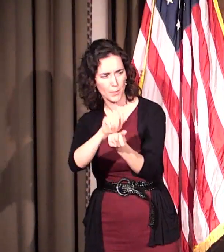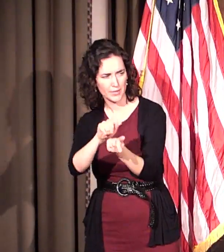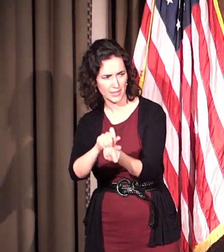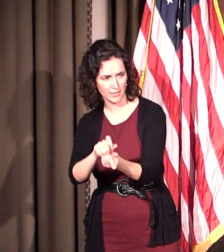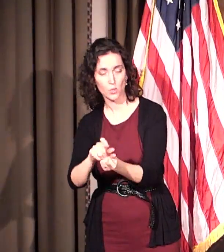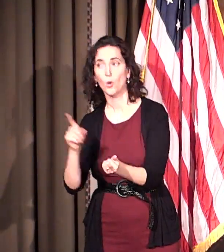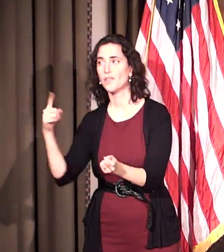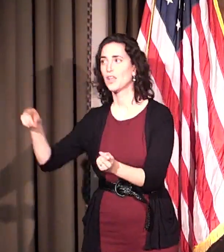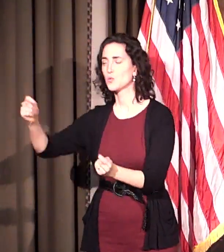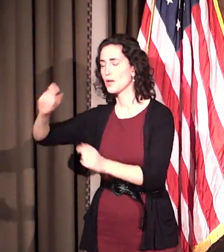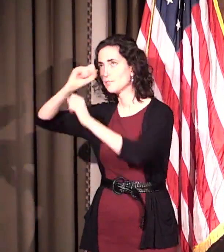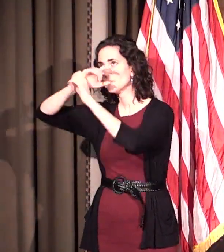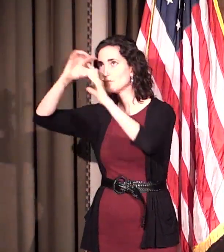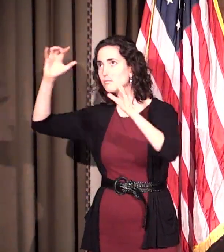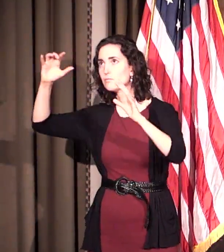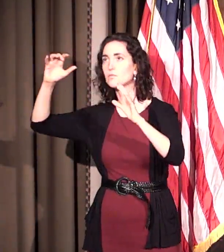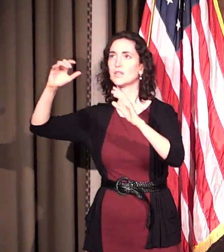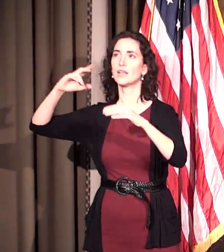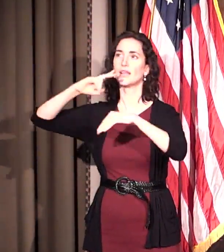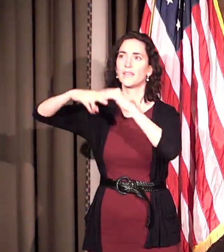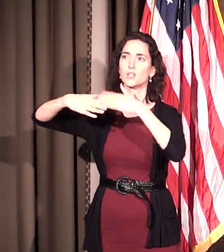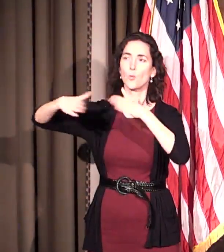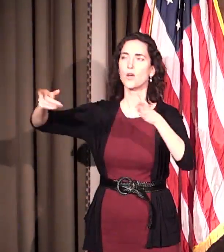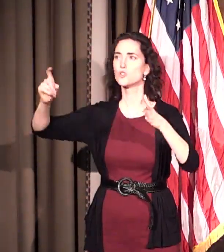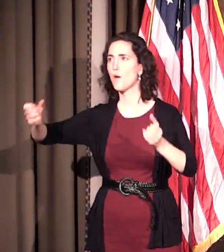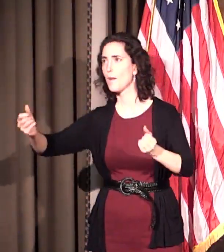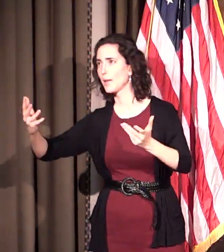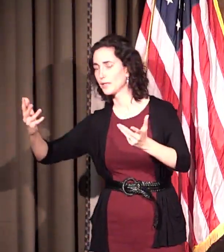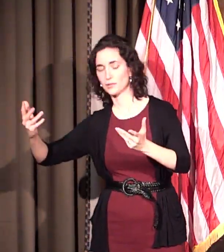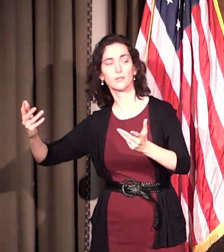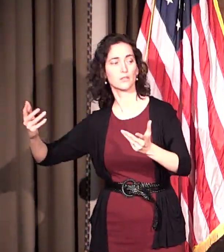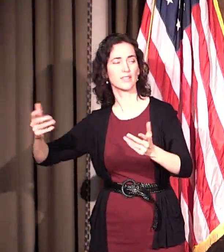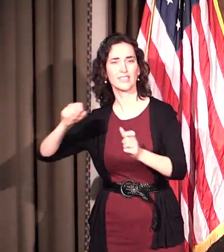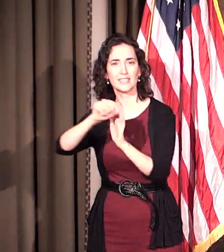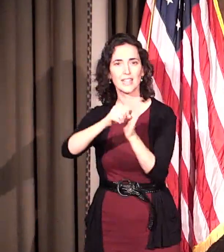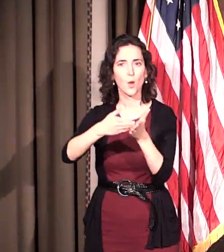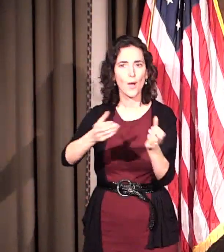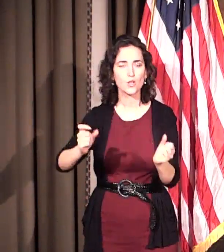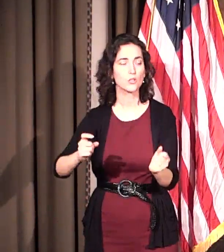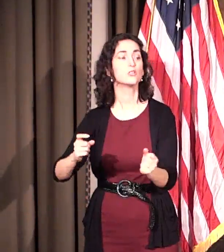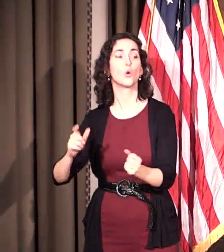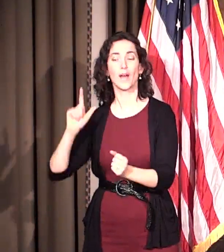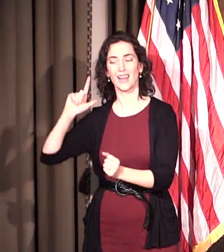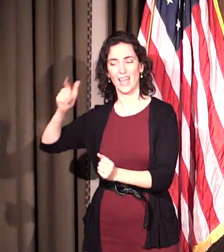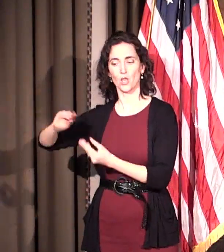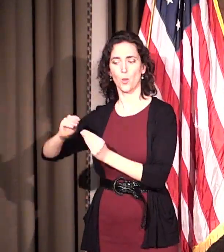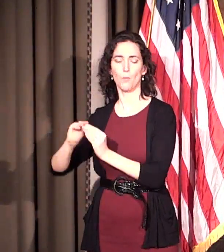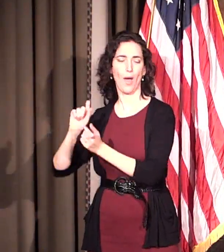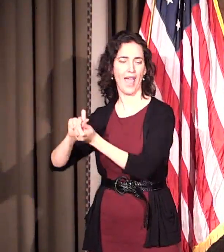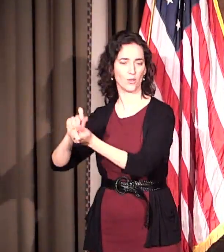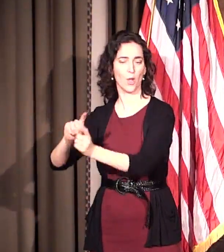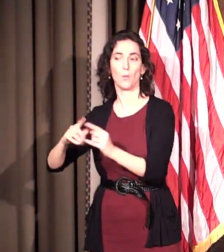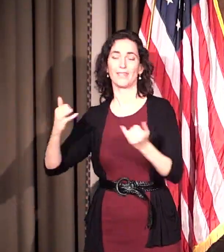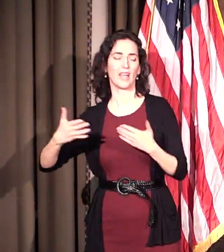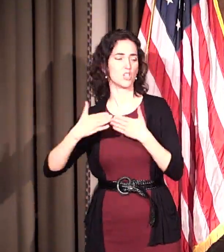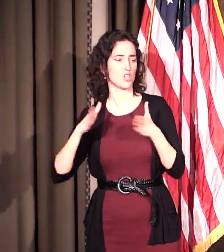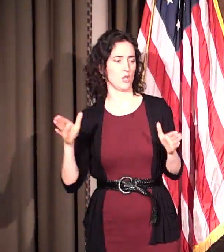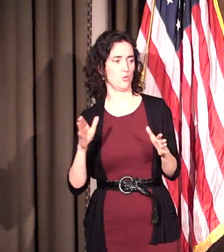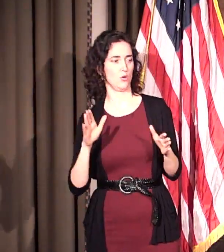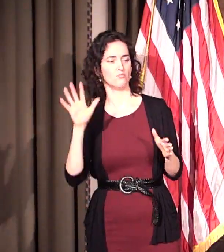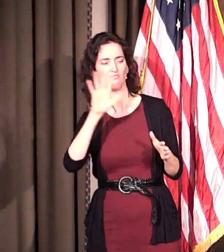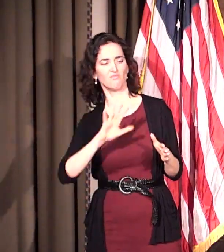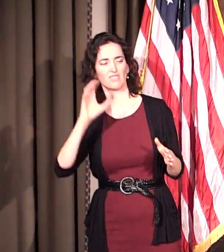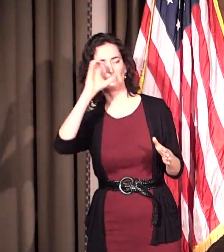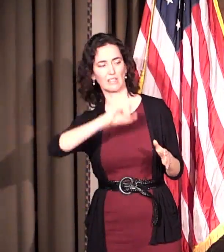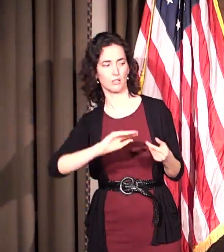experience, what they think the uptake is going to be. So it's going to get more accurate day and day, but it's a general ballpark. I